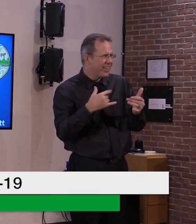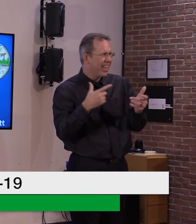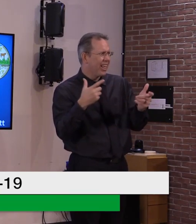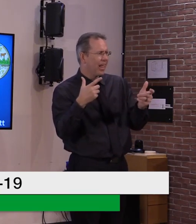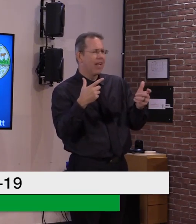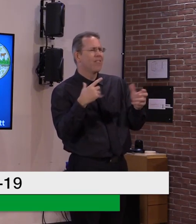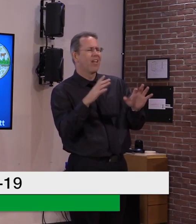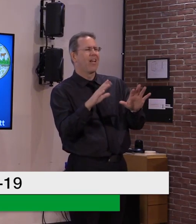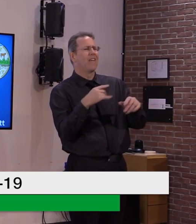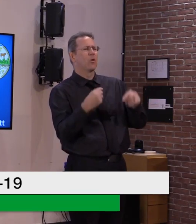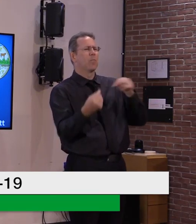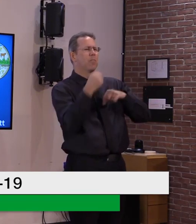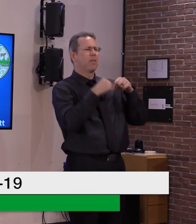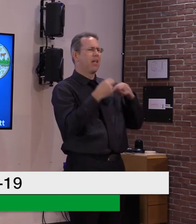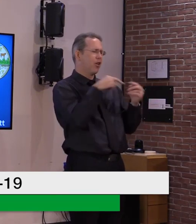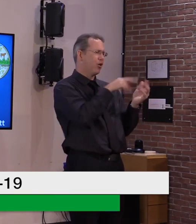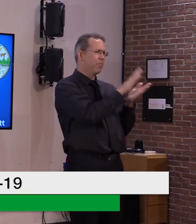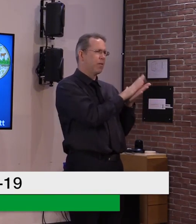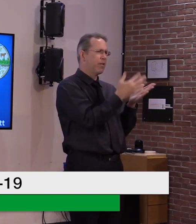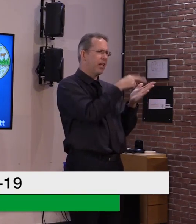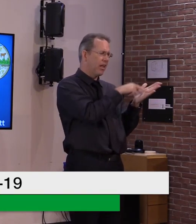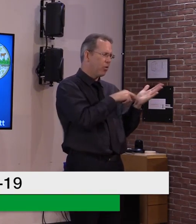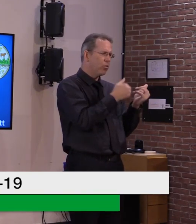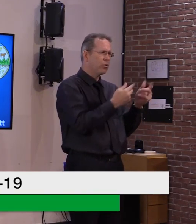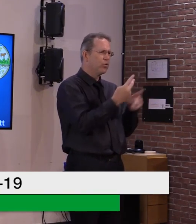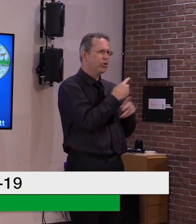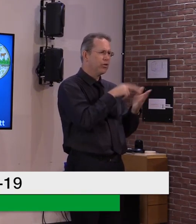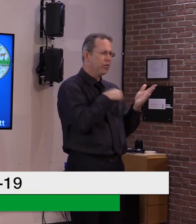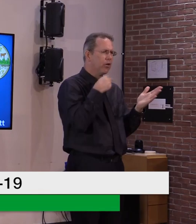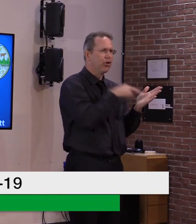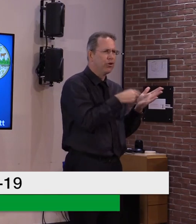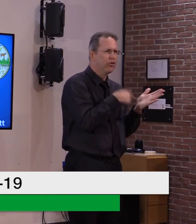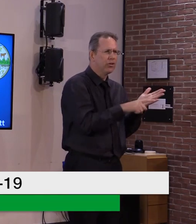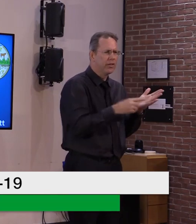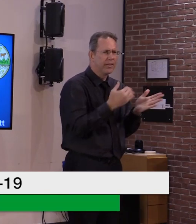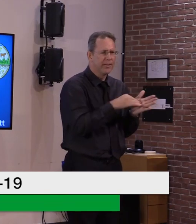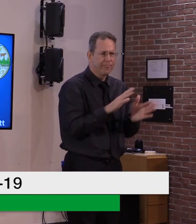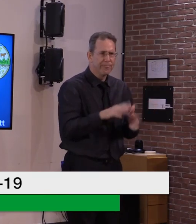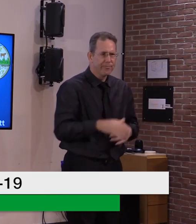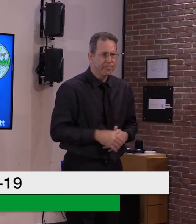thank you steve nek